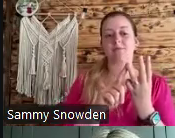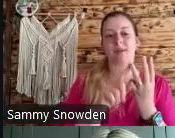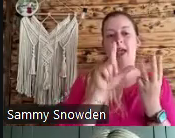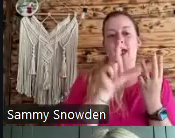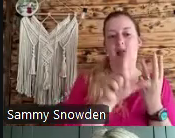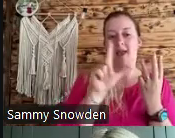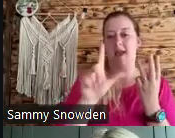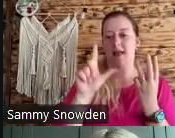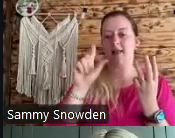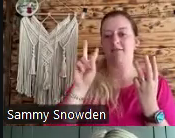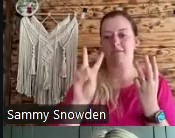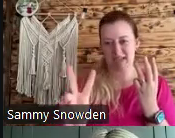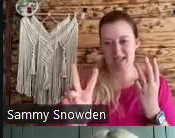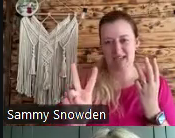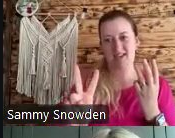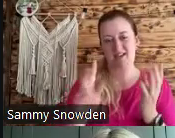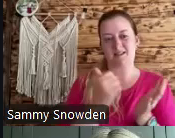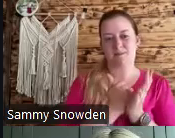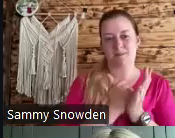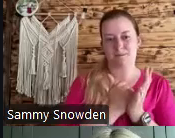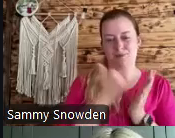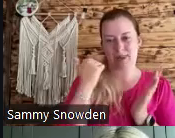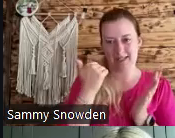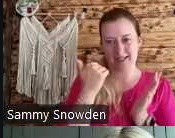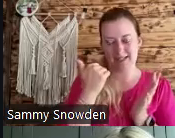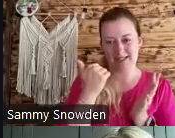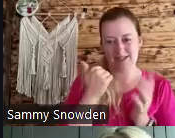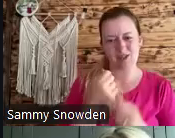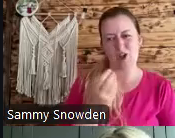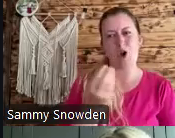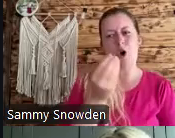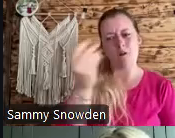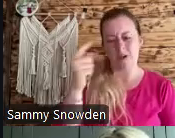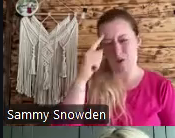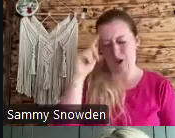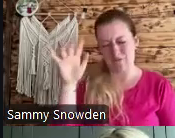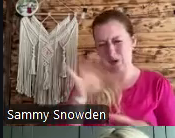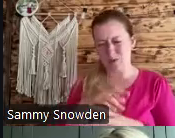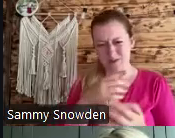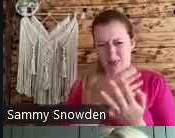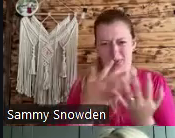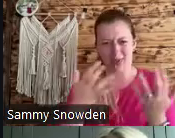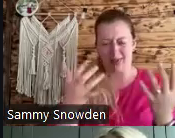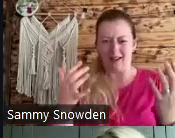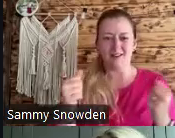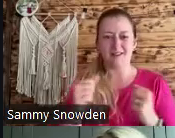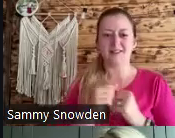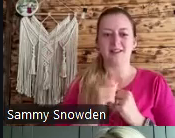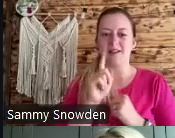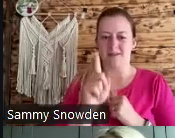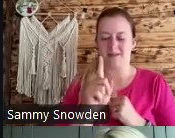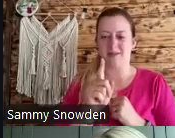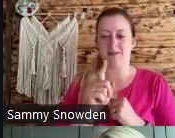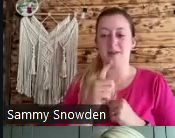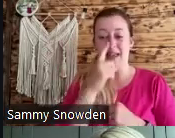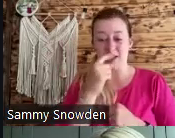confused about this. So I just wanted to put it in real basic terms. You can buy these supplements